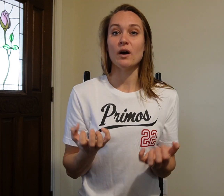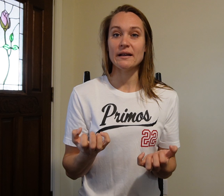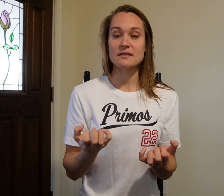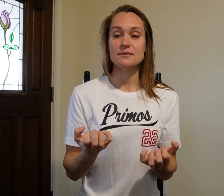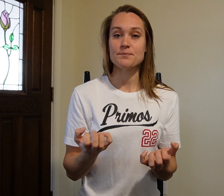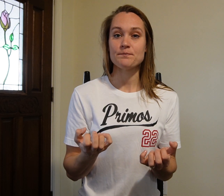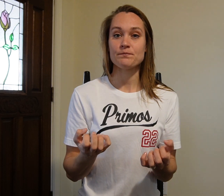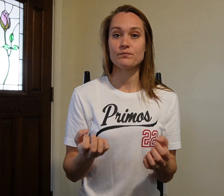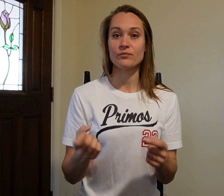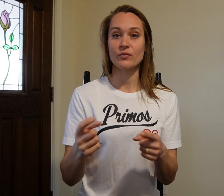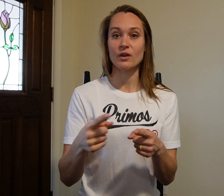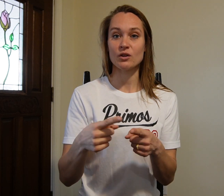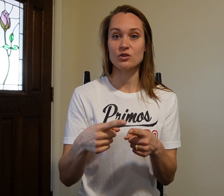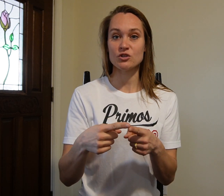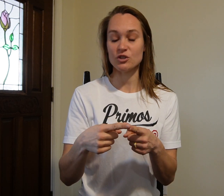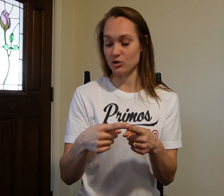want to